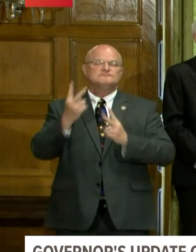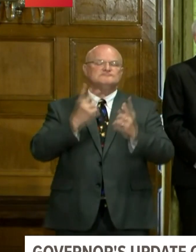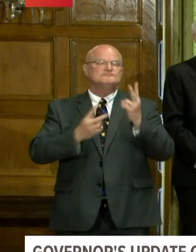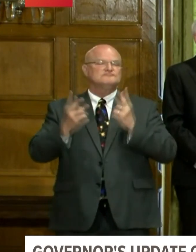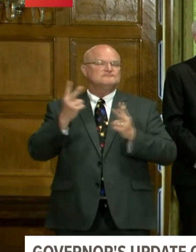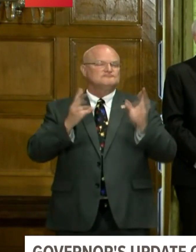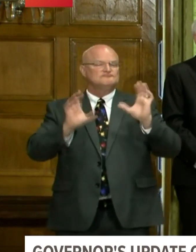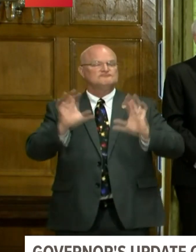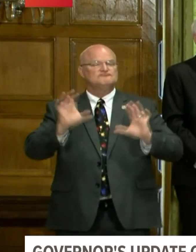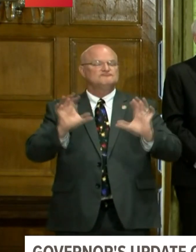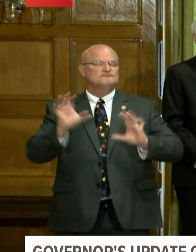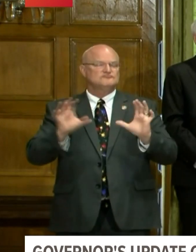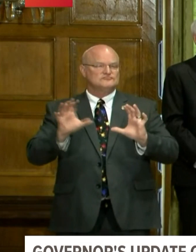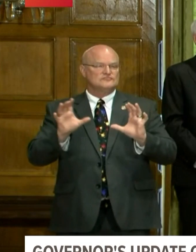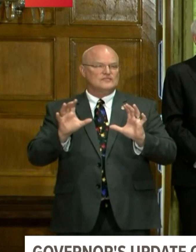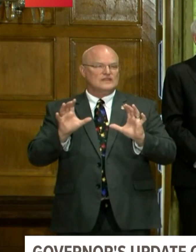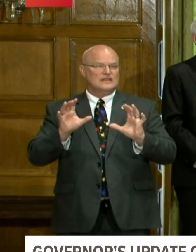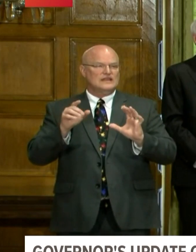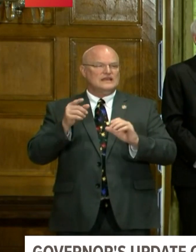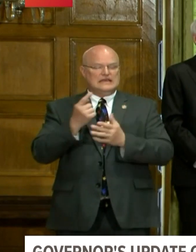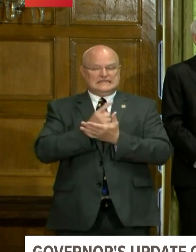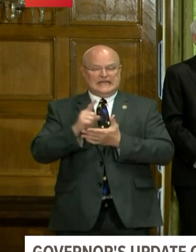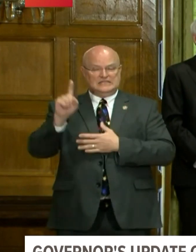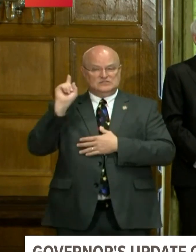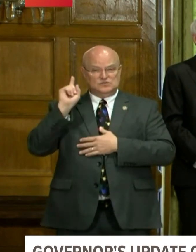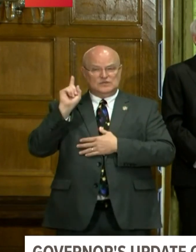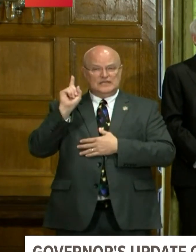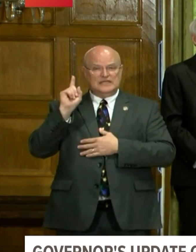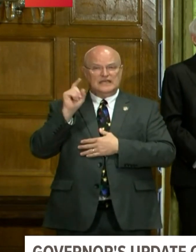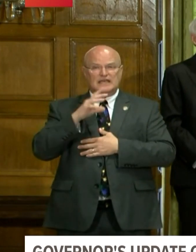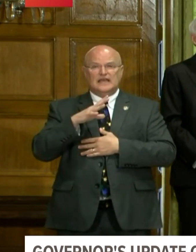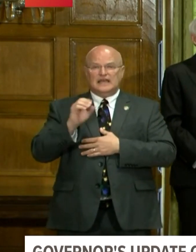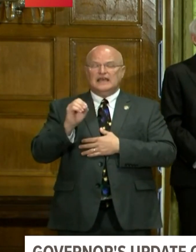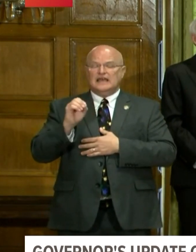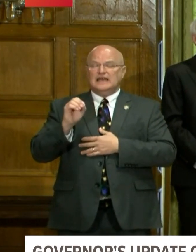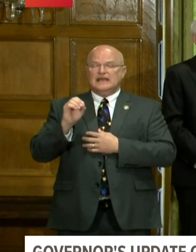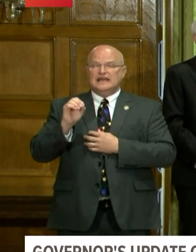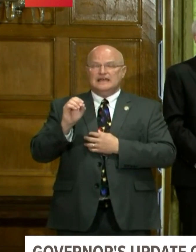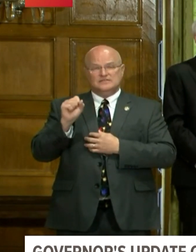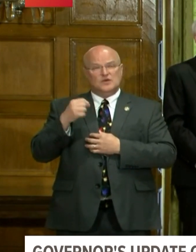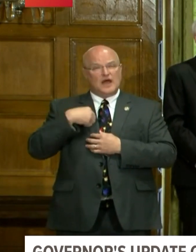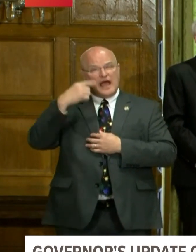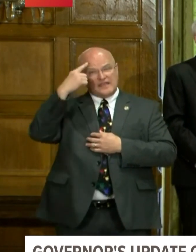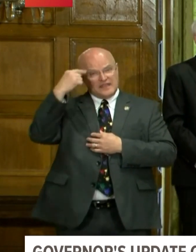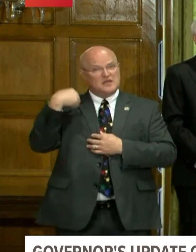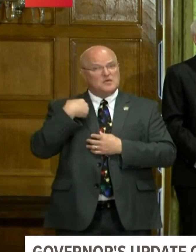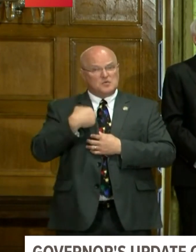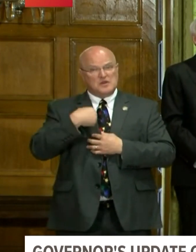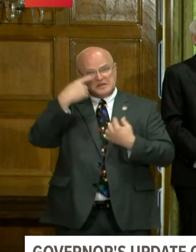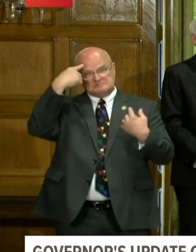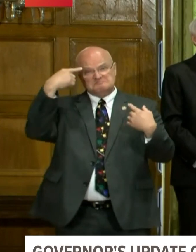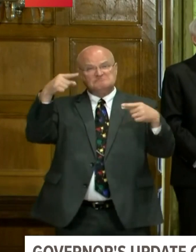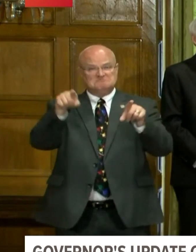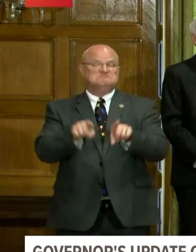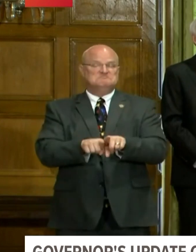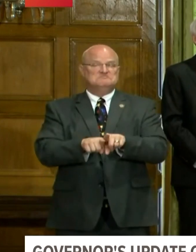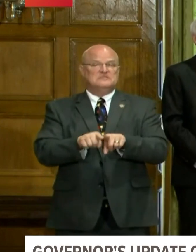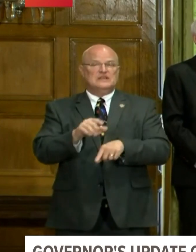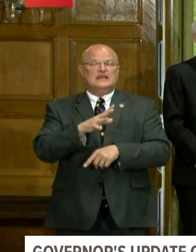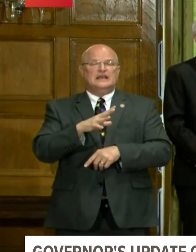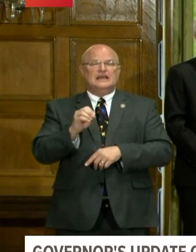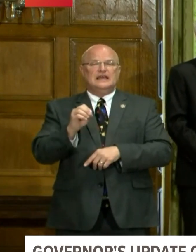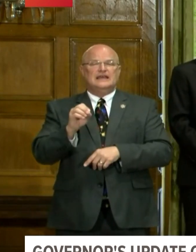informal consultation last week, and so I think we're together on the same page,